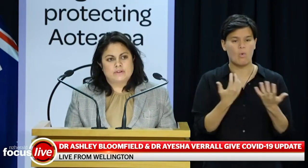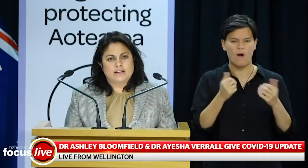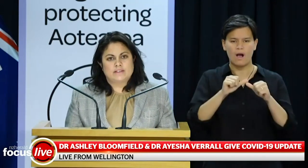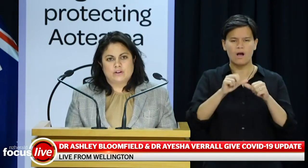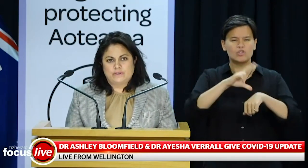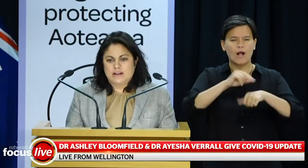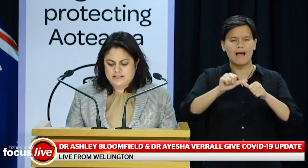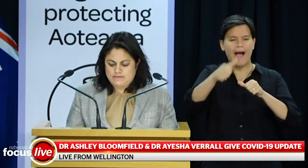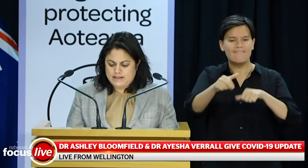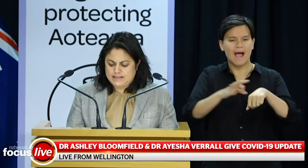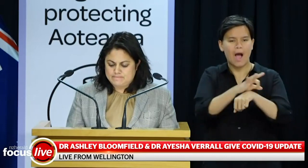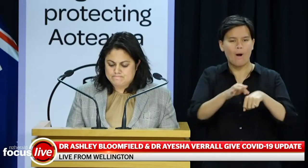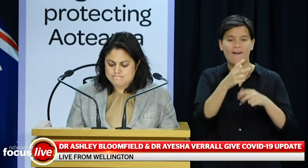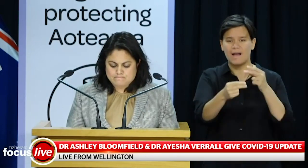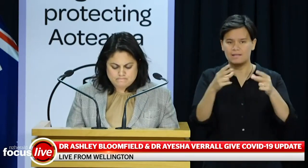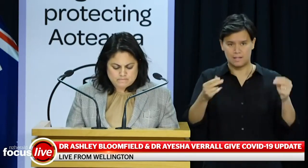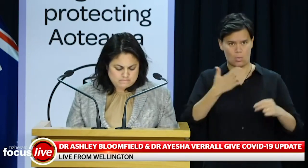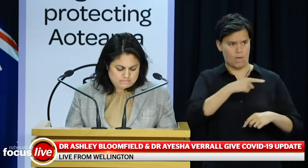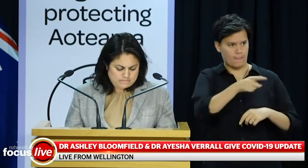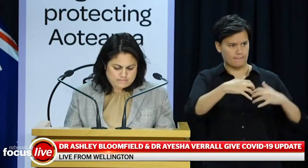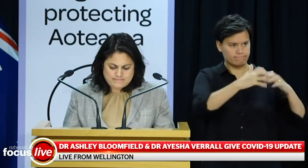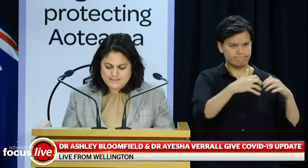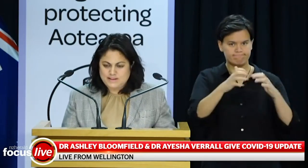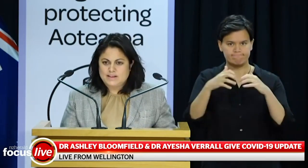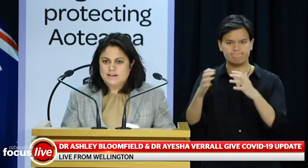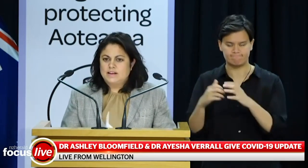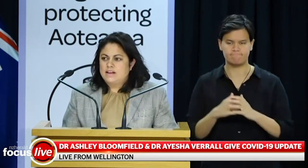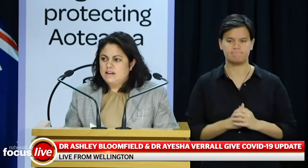in delivering the COVID-19 vaccine.